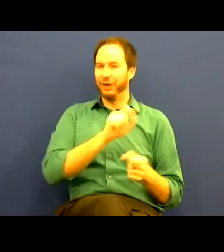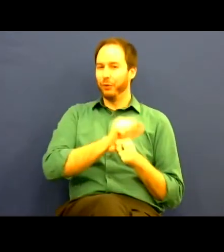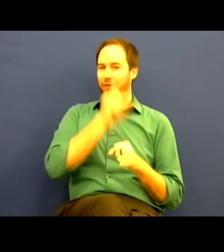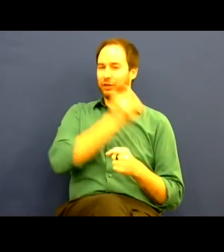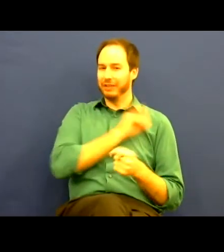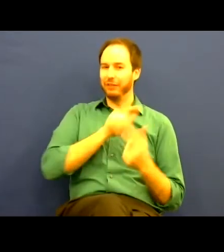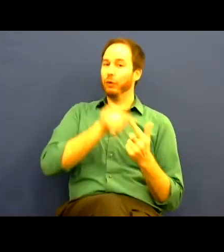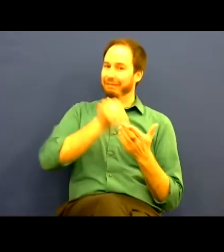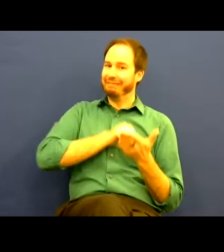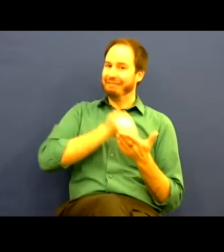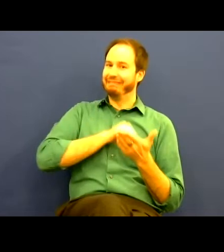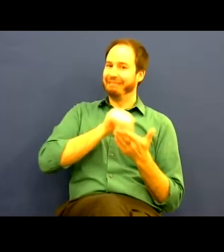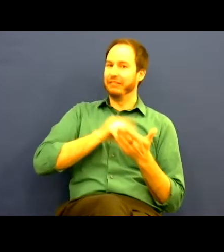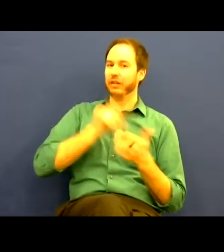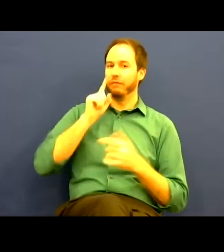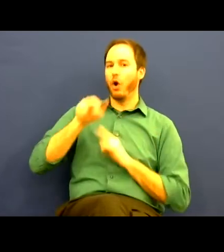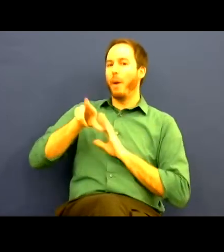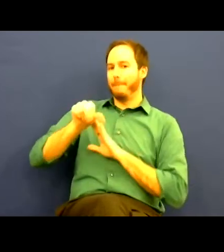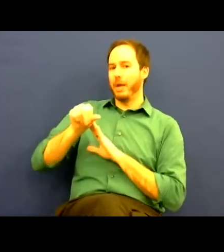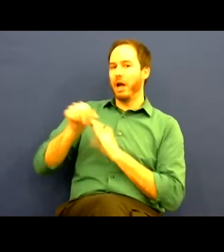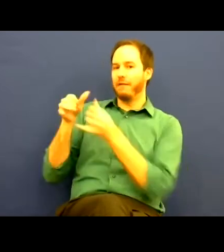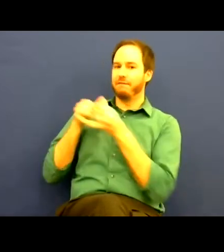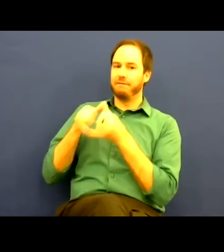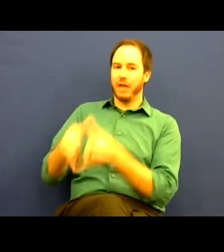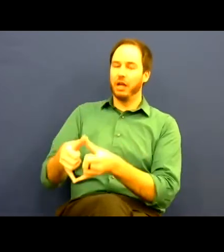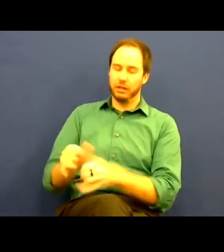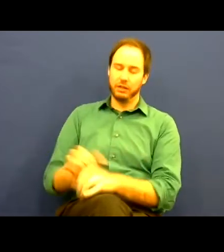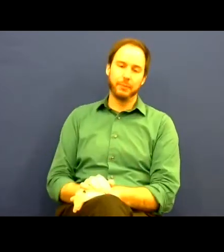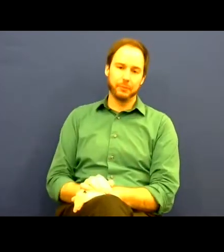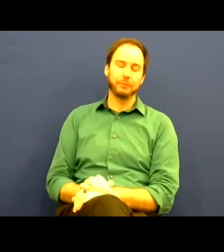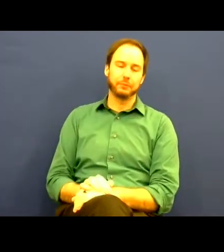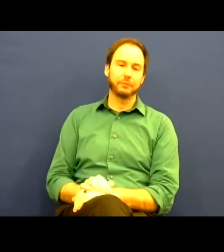to use all of our ARPA funds in one location. So,